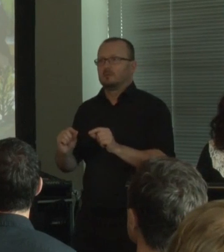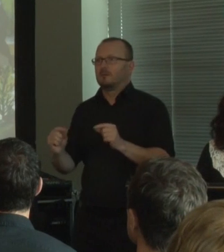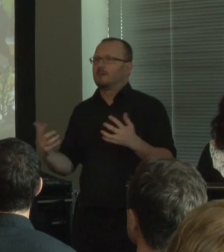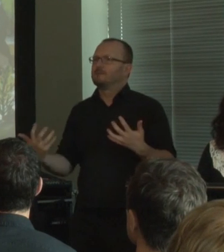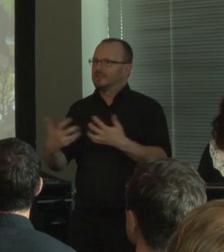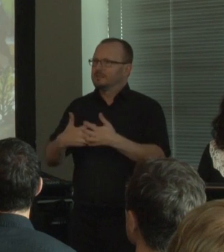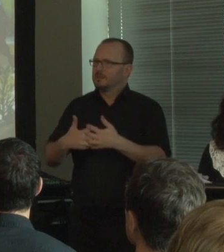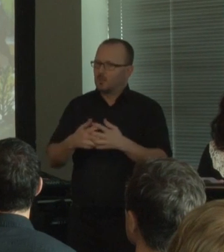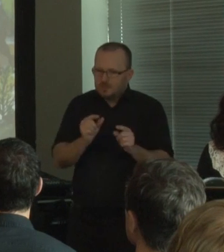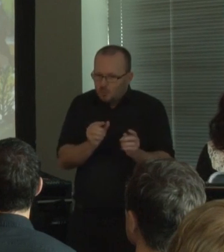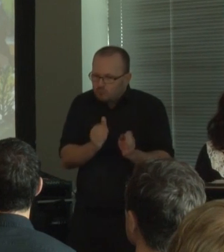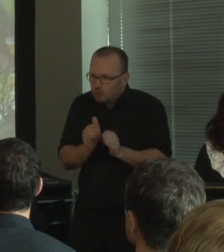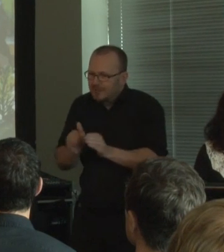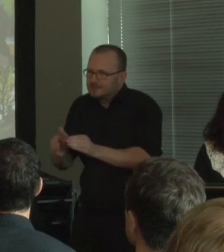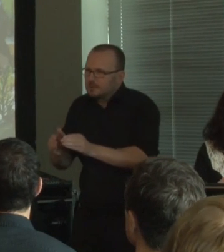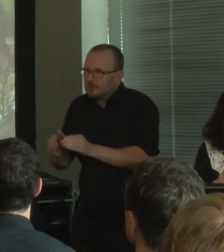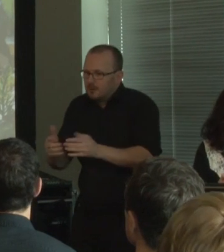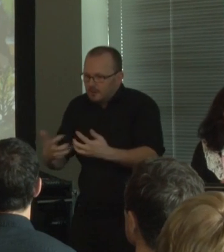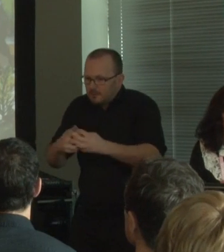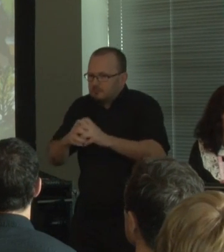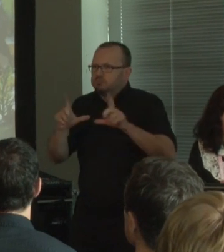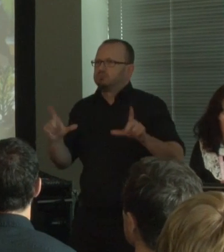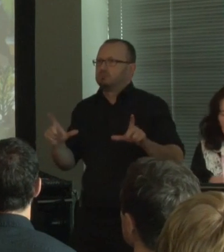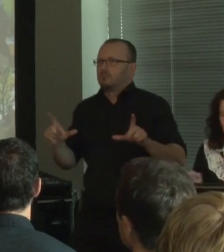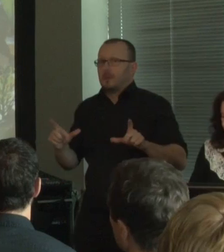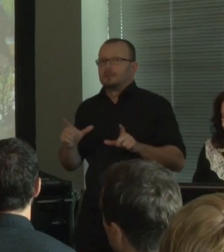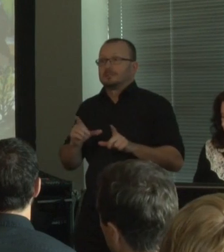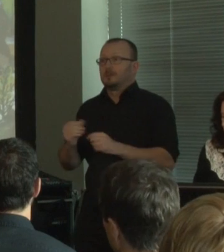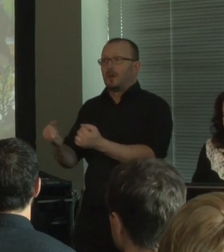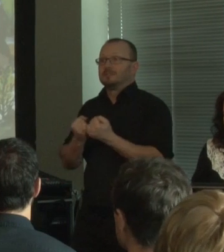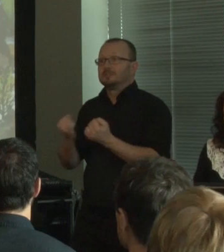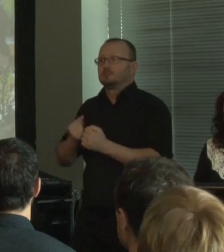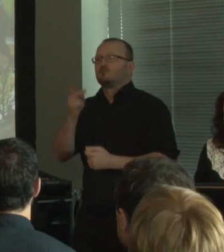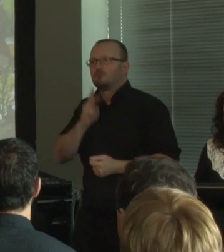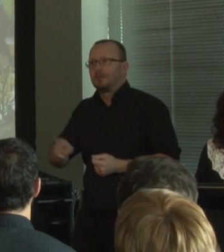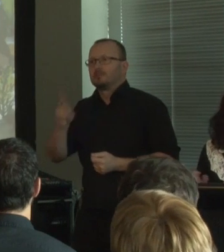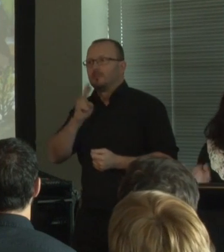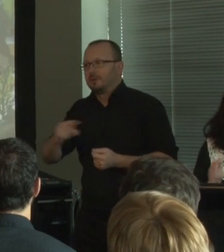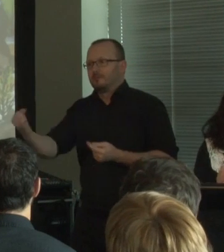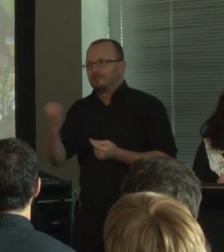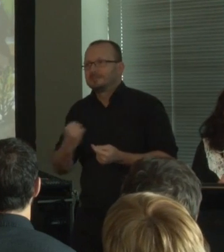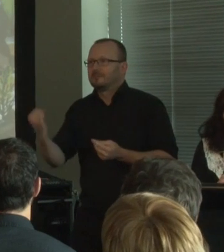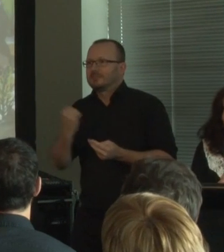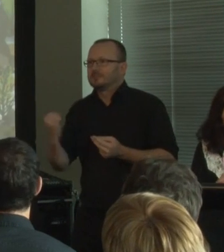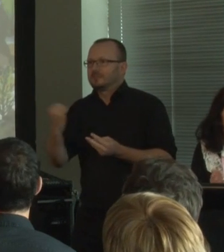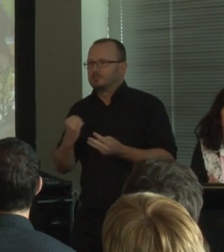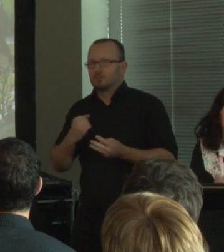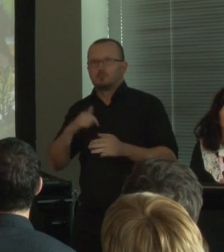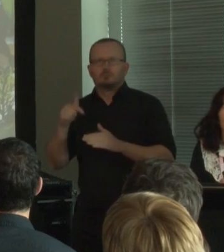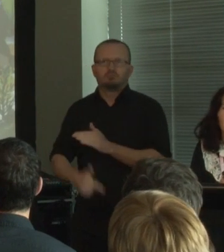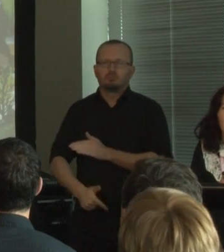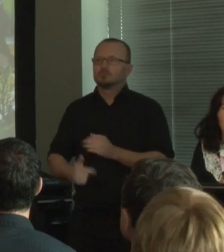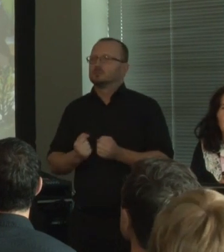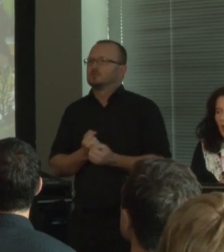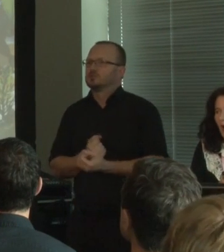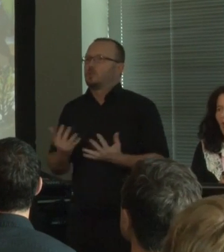whole project. We're getting many repeat visitors because there's so much content and there's so much to see. And what's really